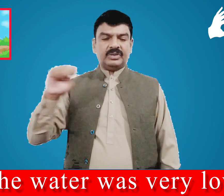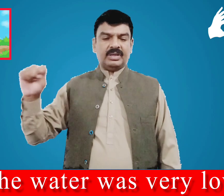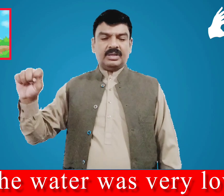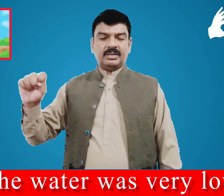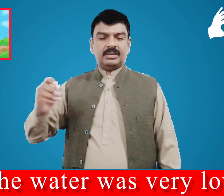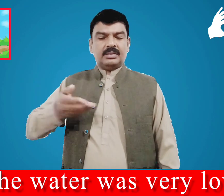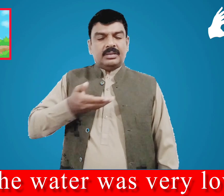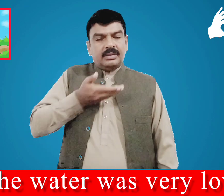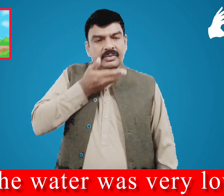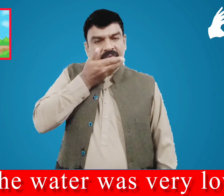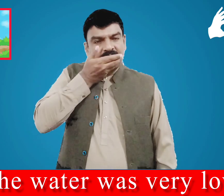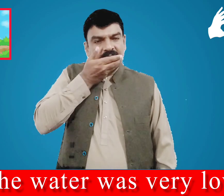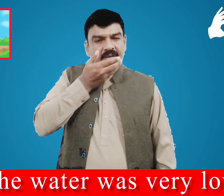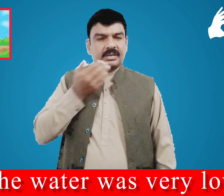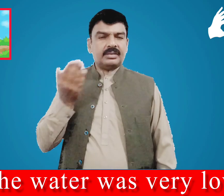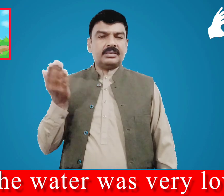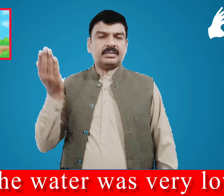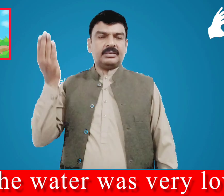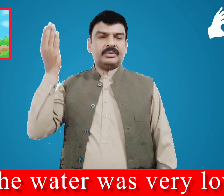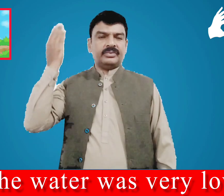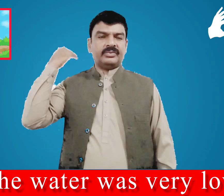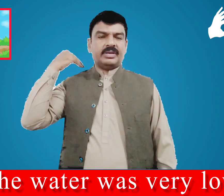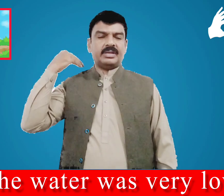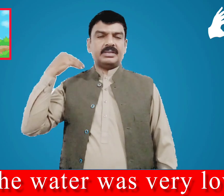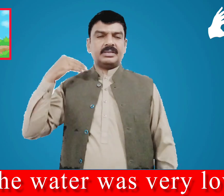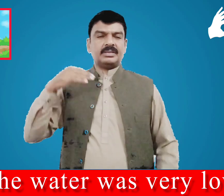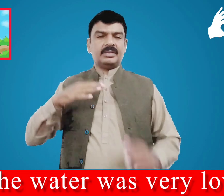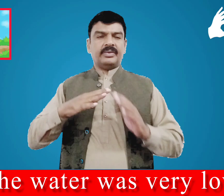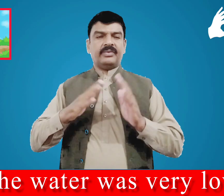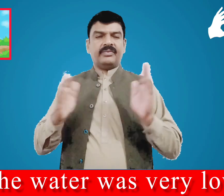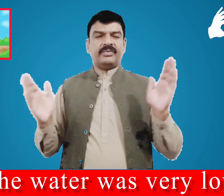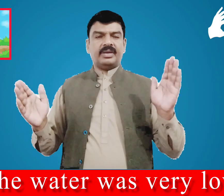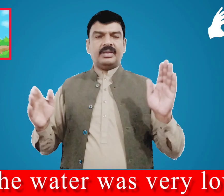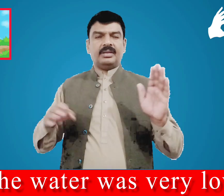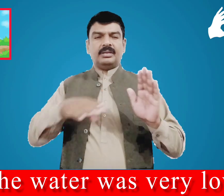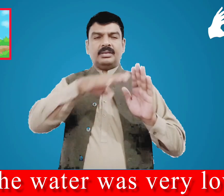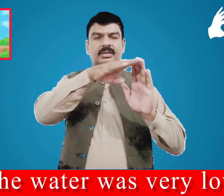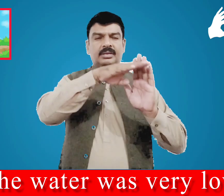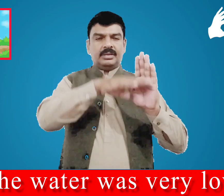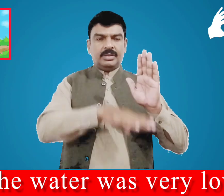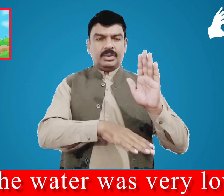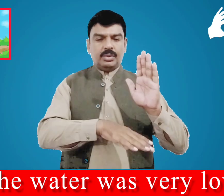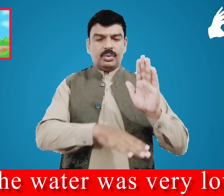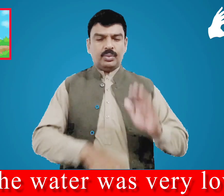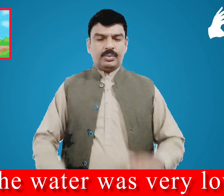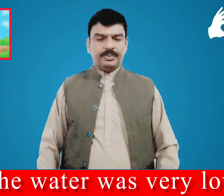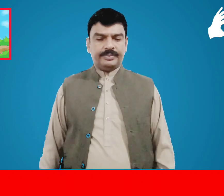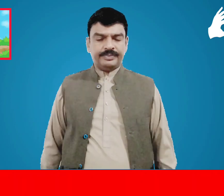the water was very low.